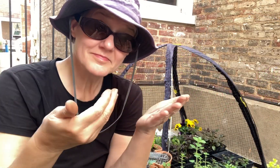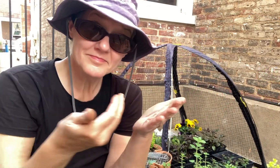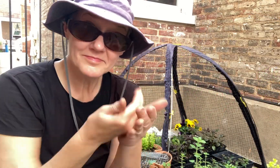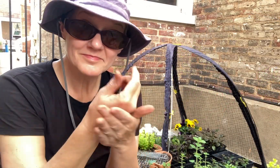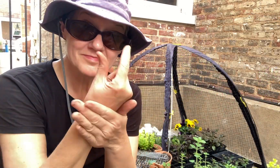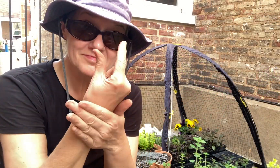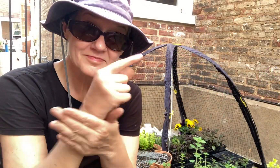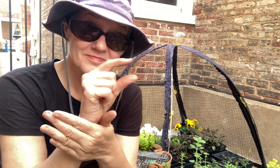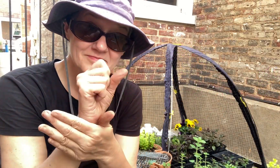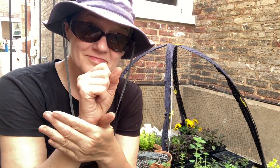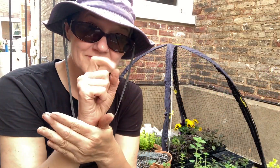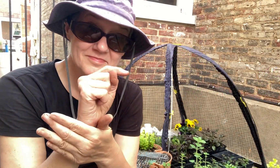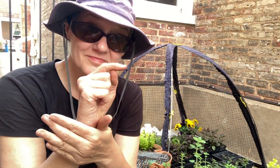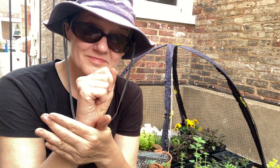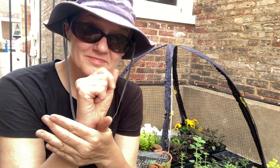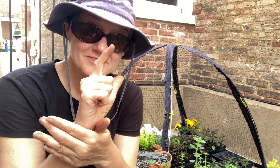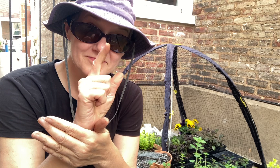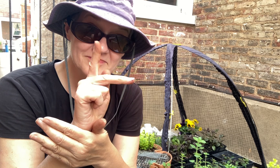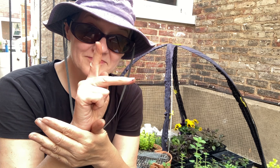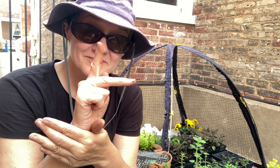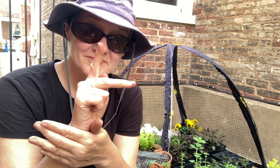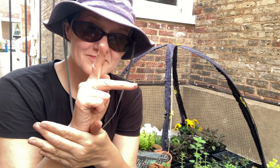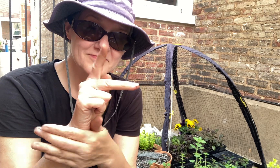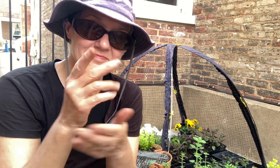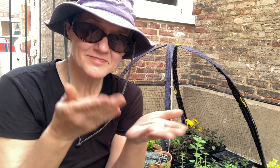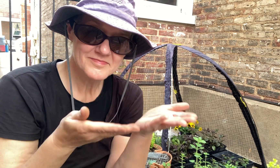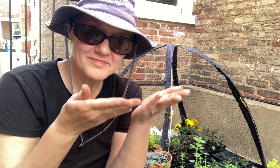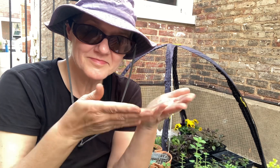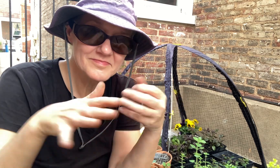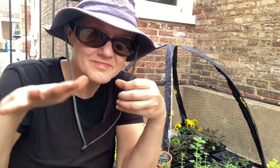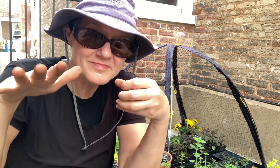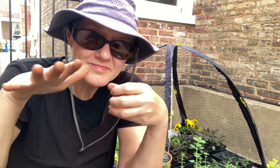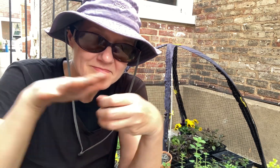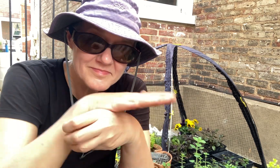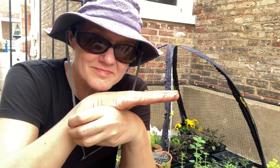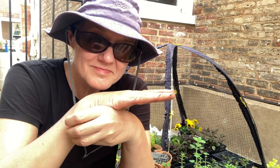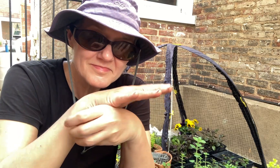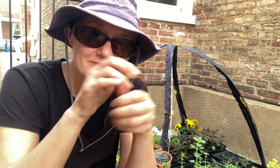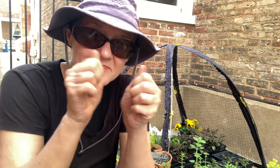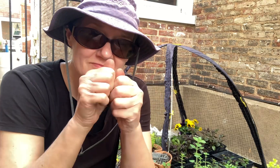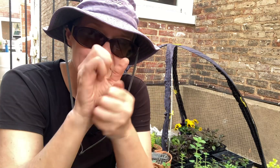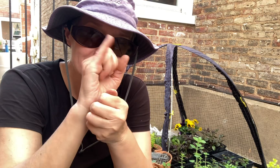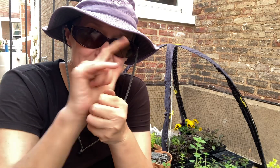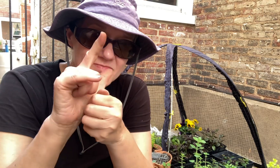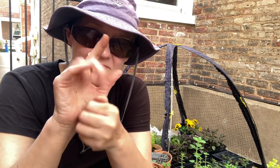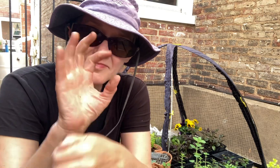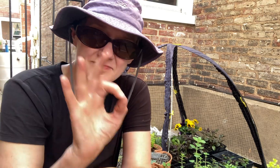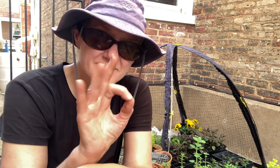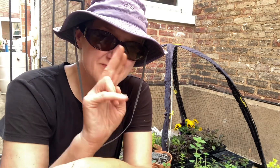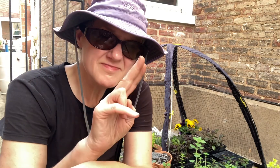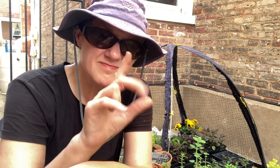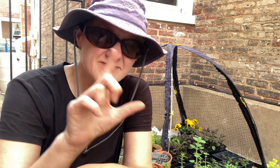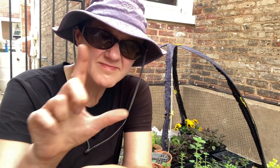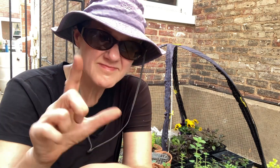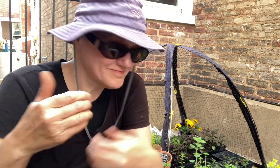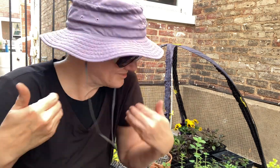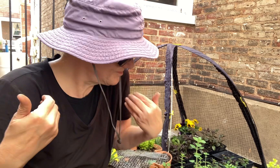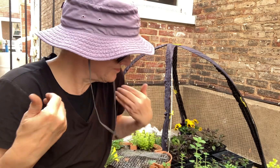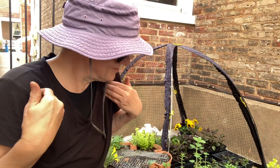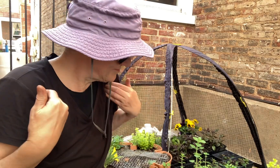Now, if you buy a new GreenStalk, it's recommended that you fill each tier totally